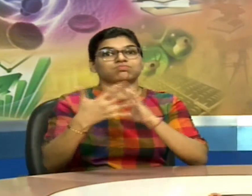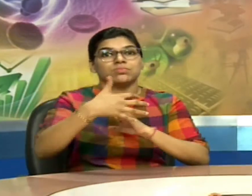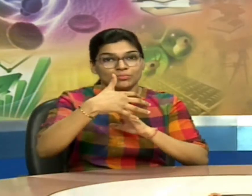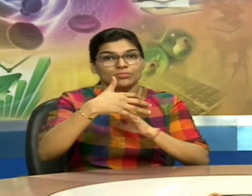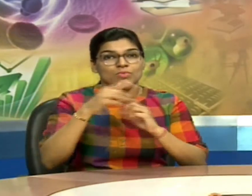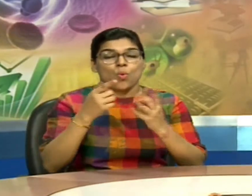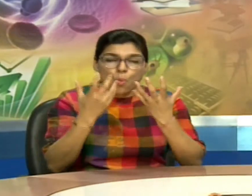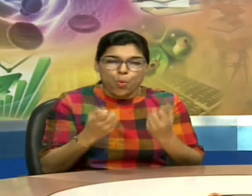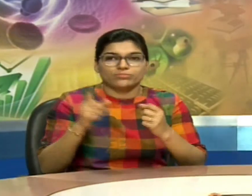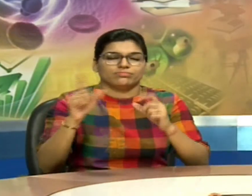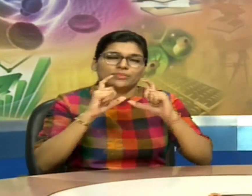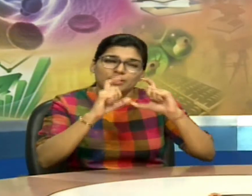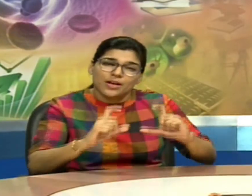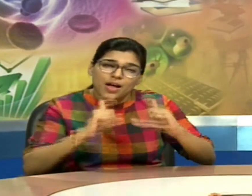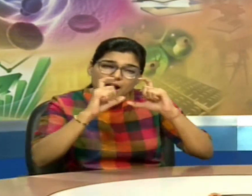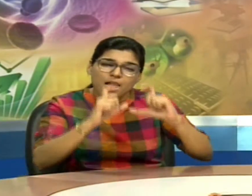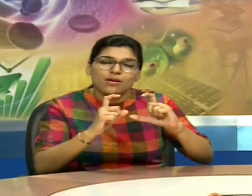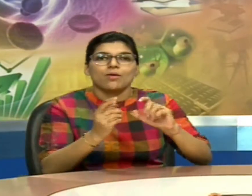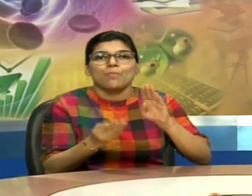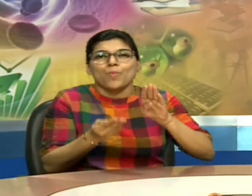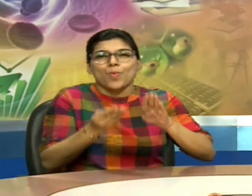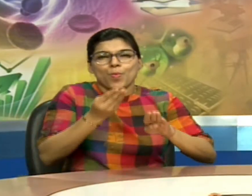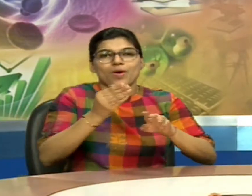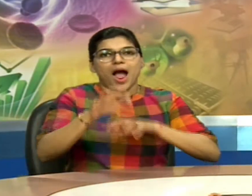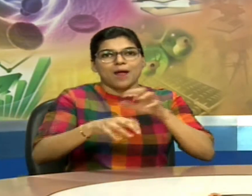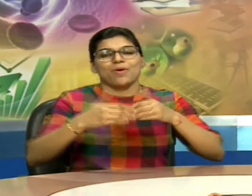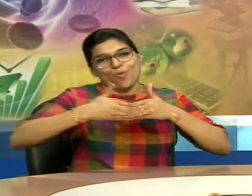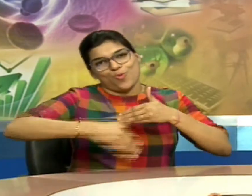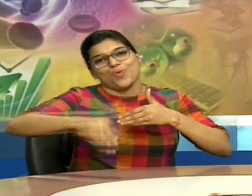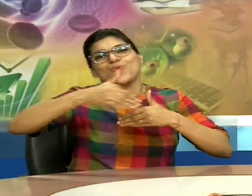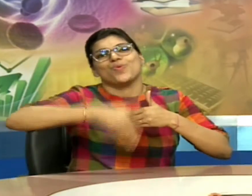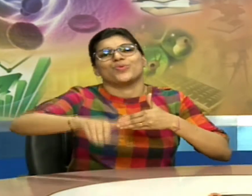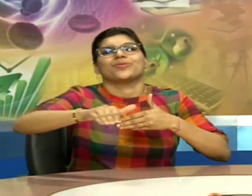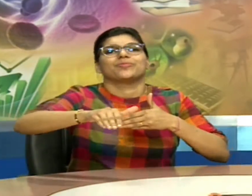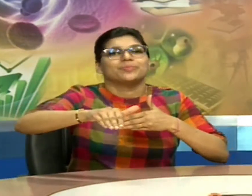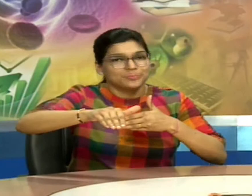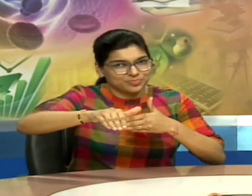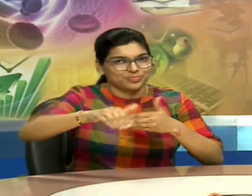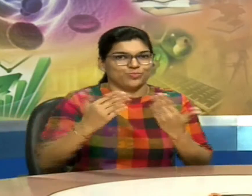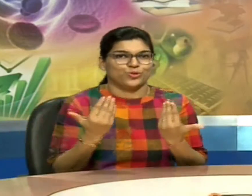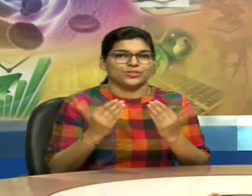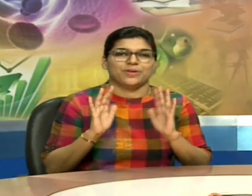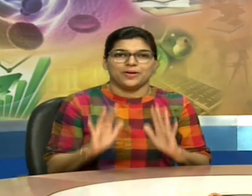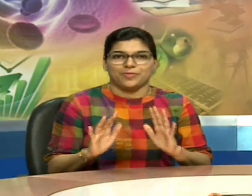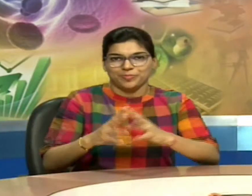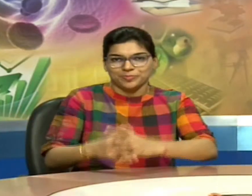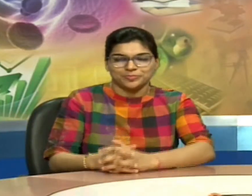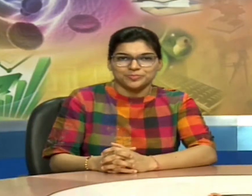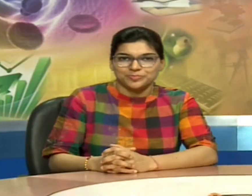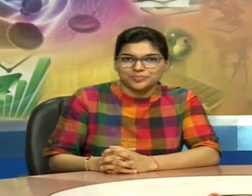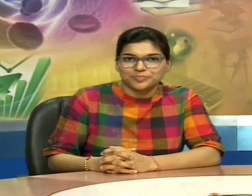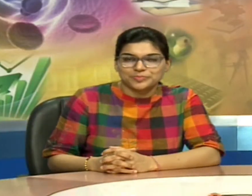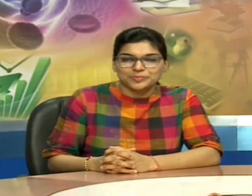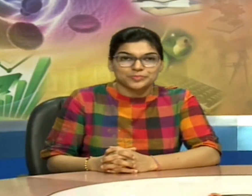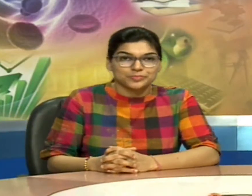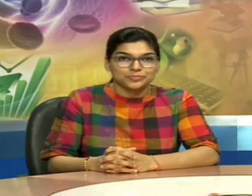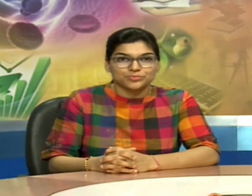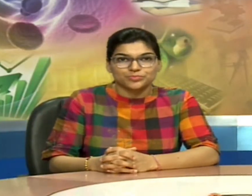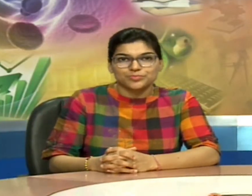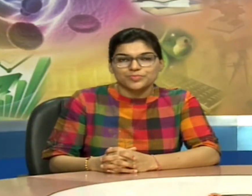is a place. So, we should look after the green cover of the earth,